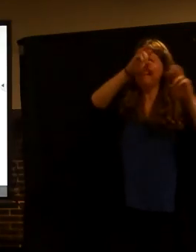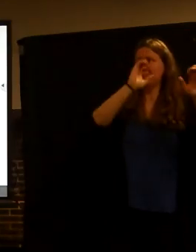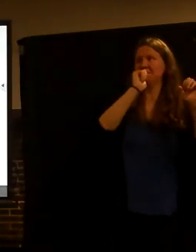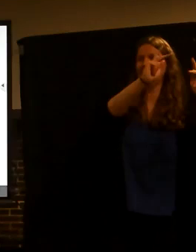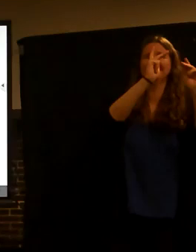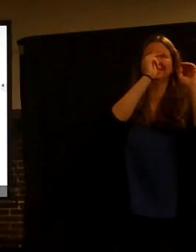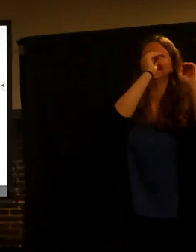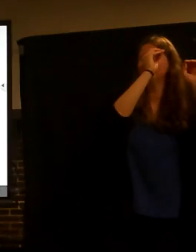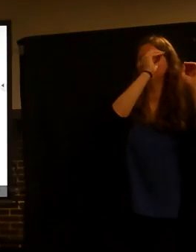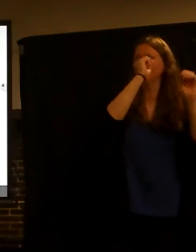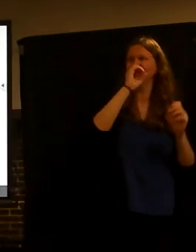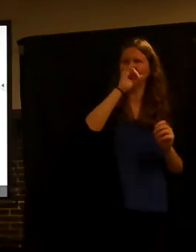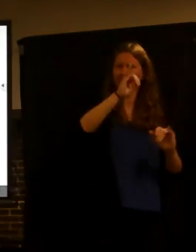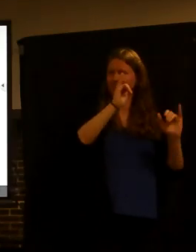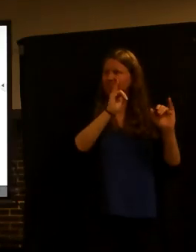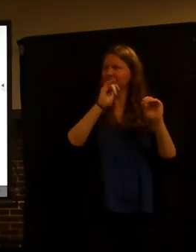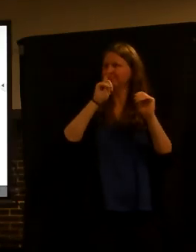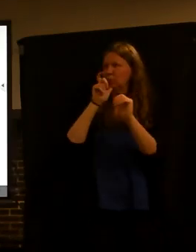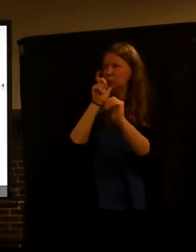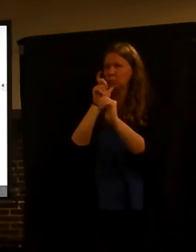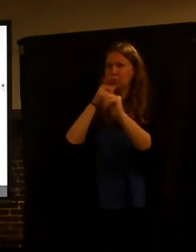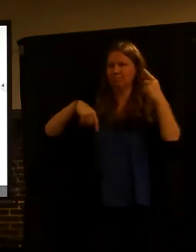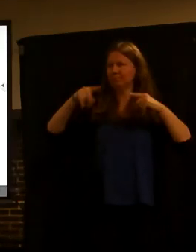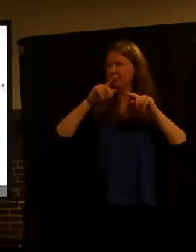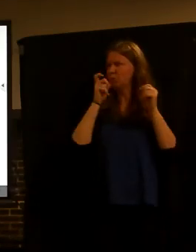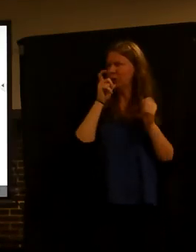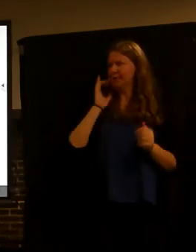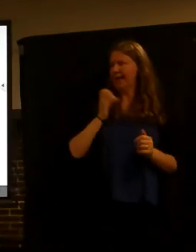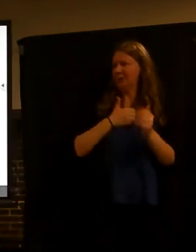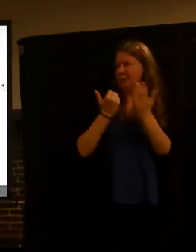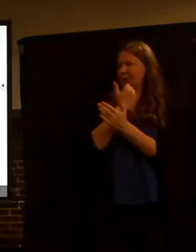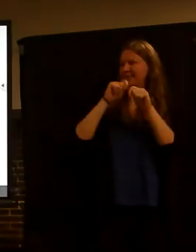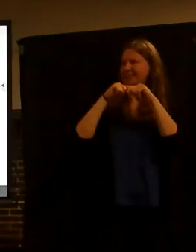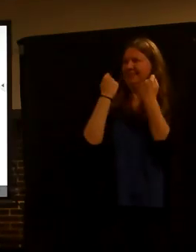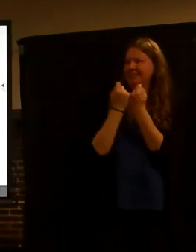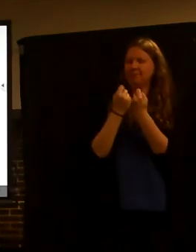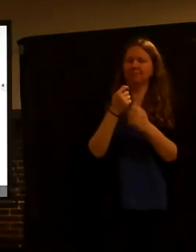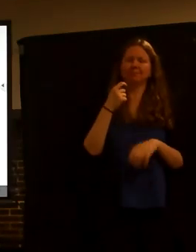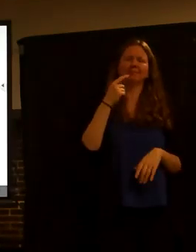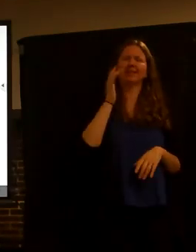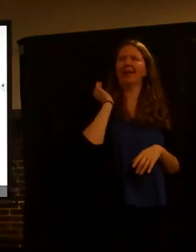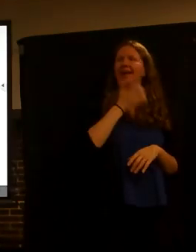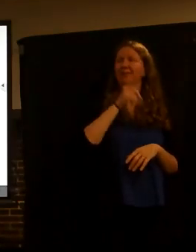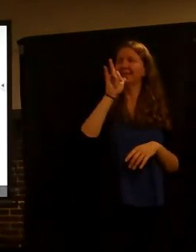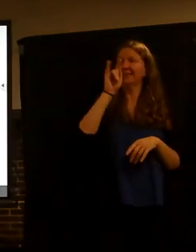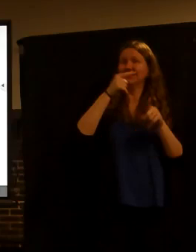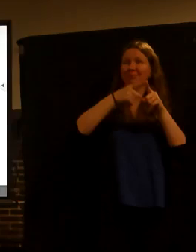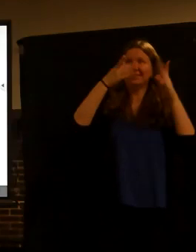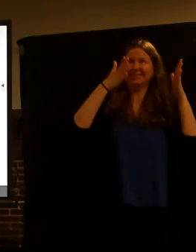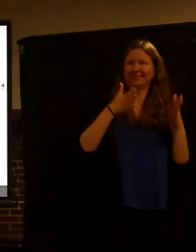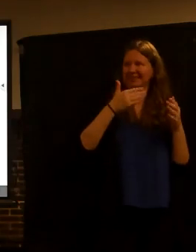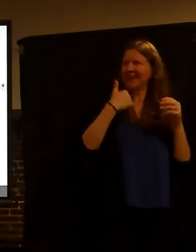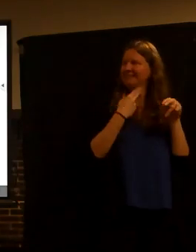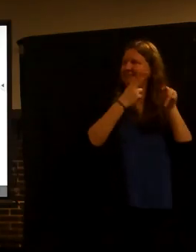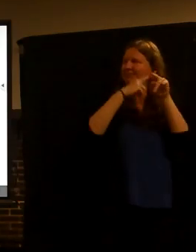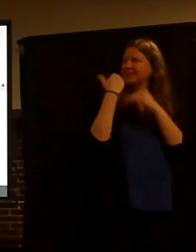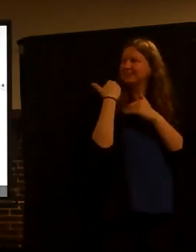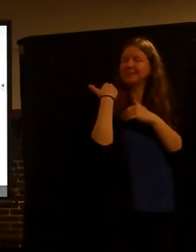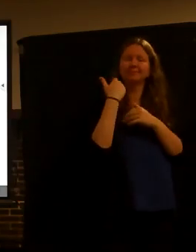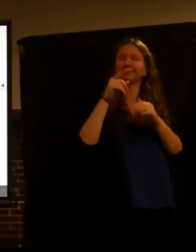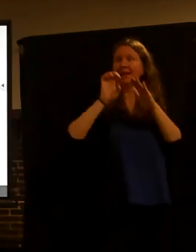Some staff actually have gone back to the classroom who previously were a part of this team. So we're assessing that new team.